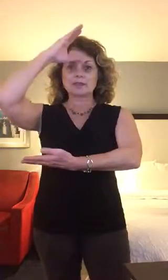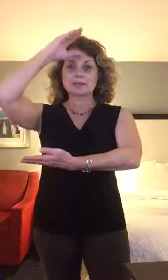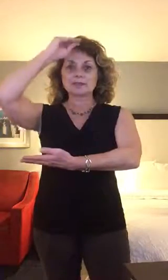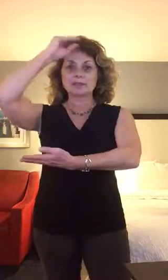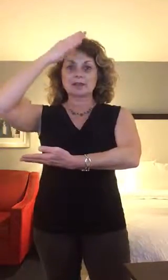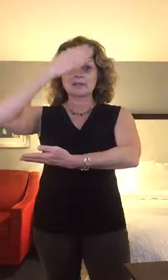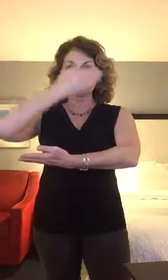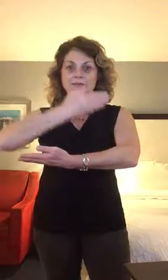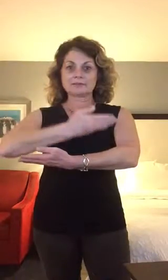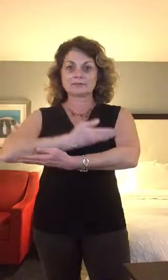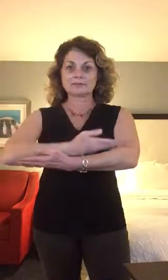Son,